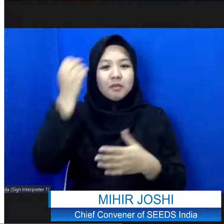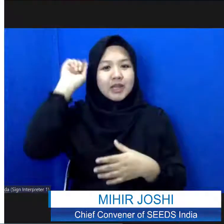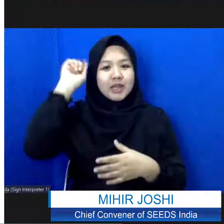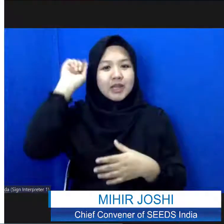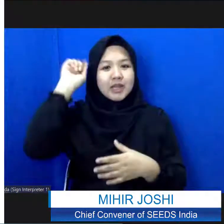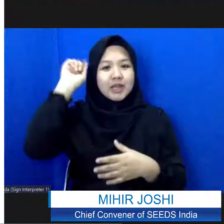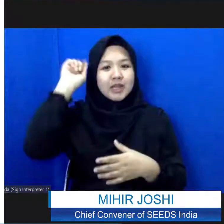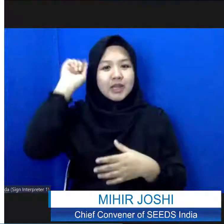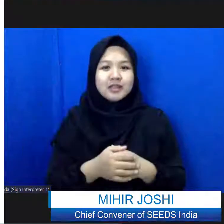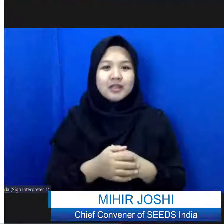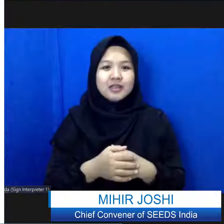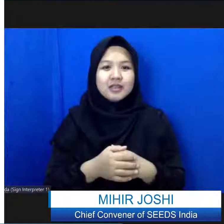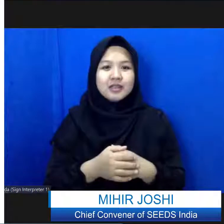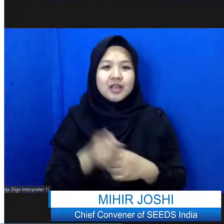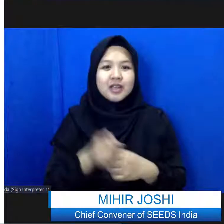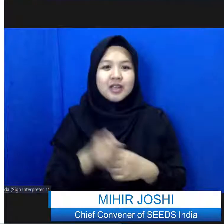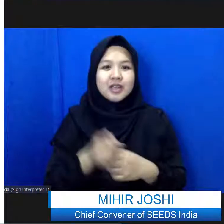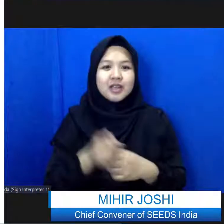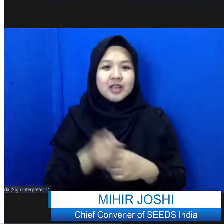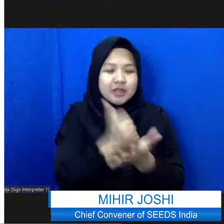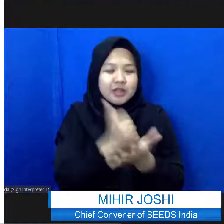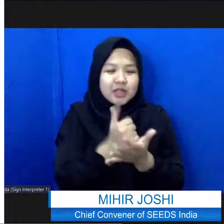is not necessarily the way the